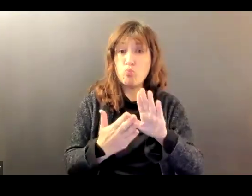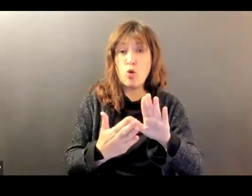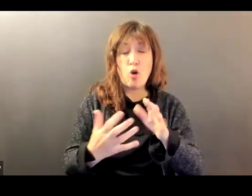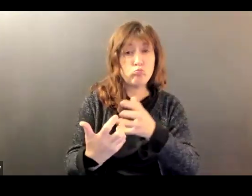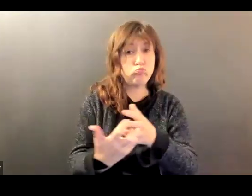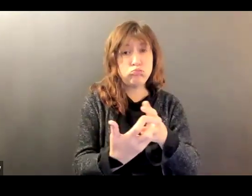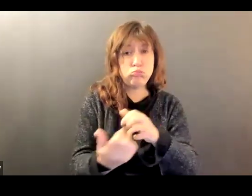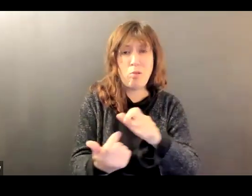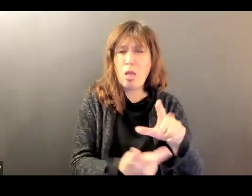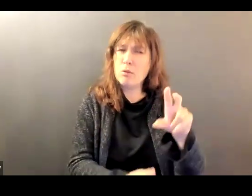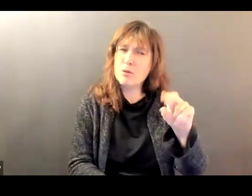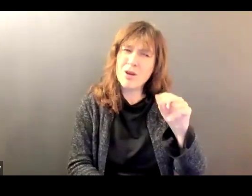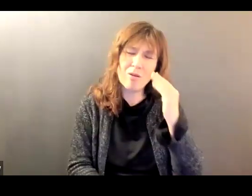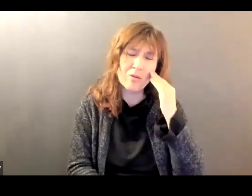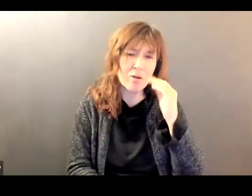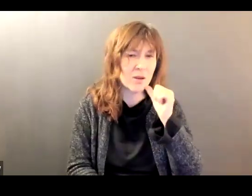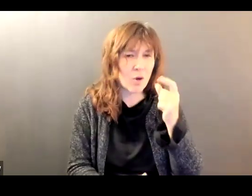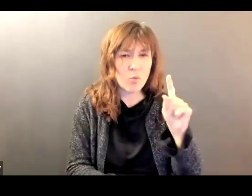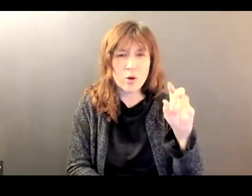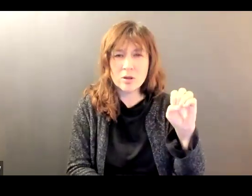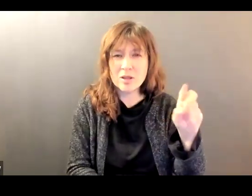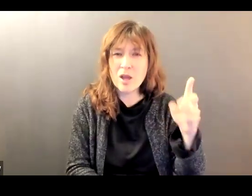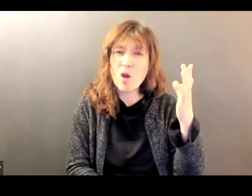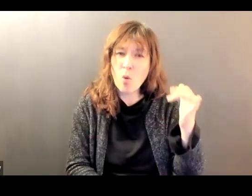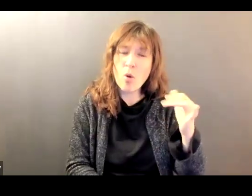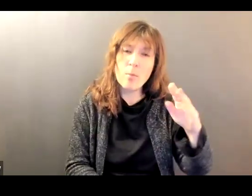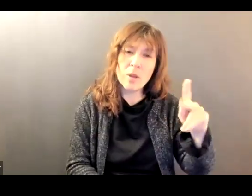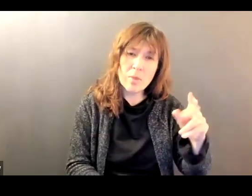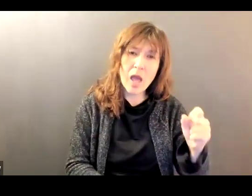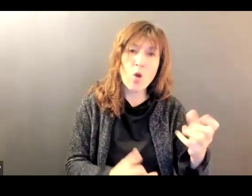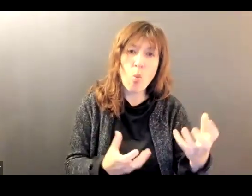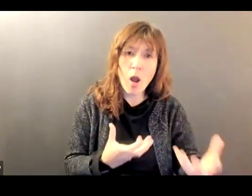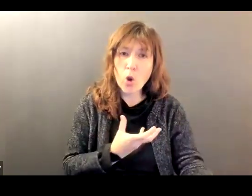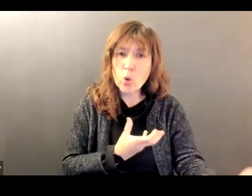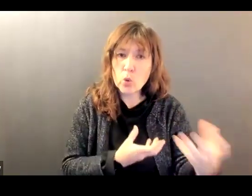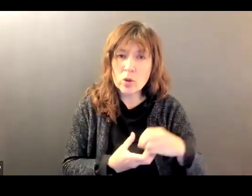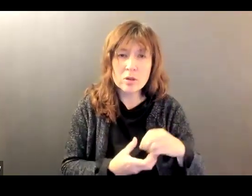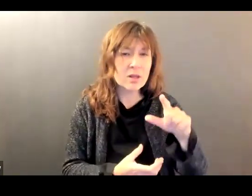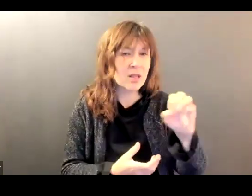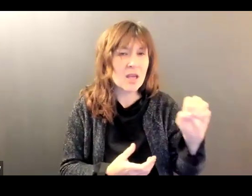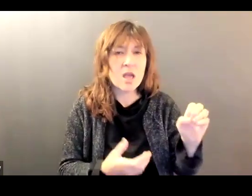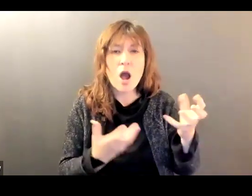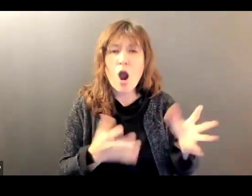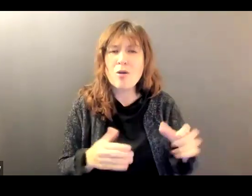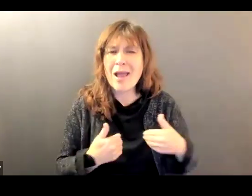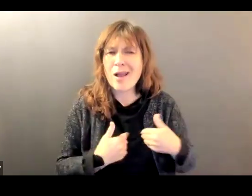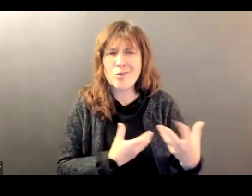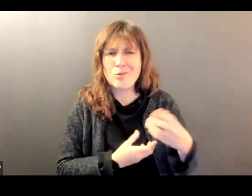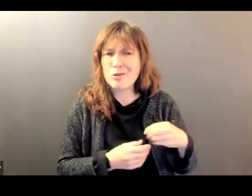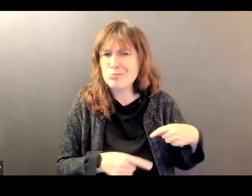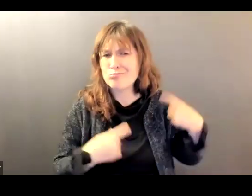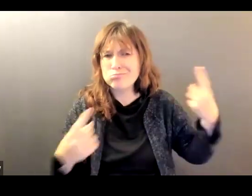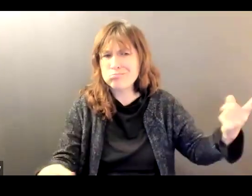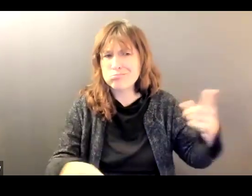This is why the district pushed to go fully inclusion. The Lee Academy model has been doing inclusion before inclusion was inclusion. If